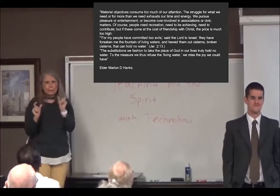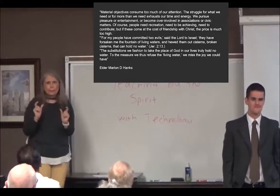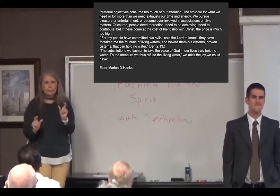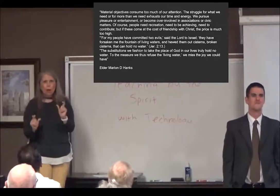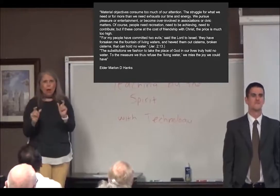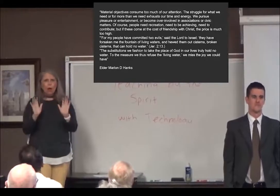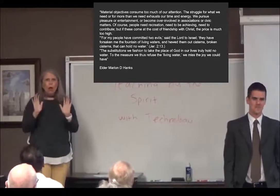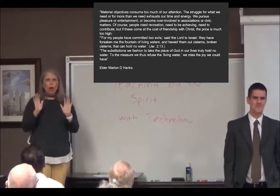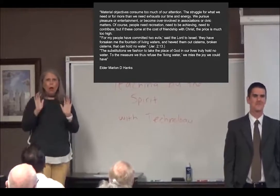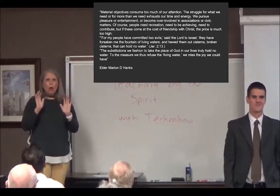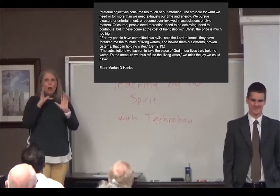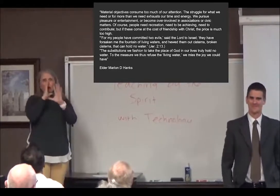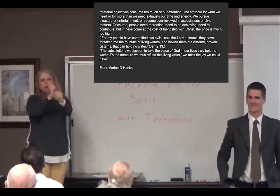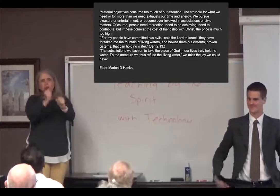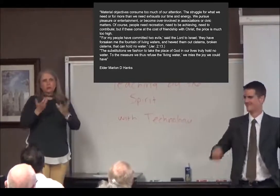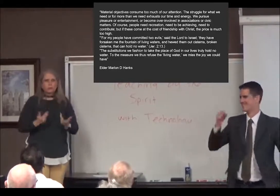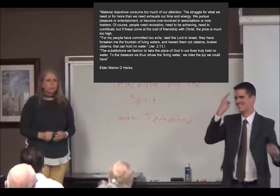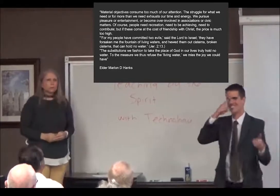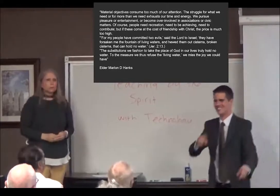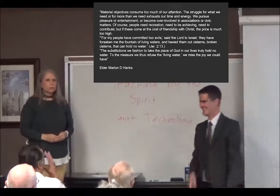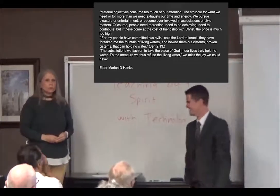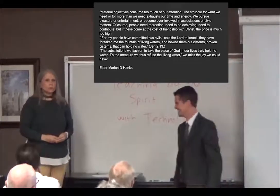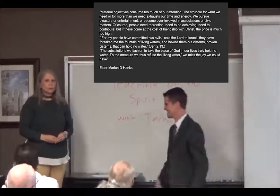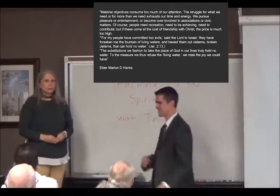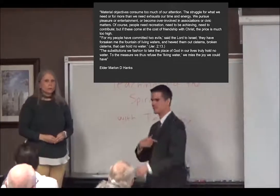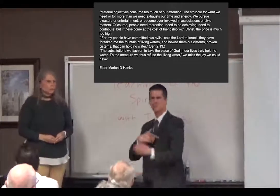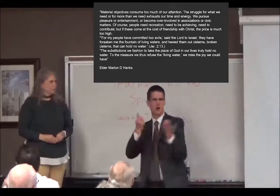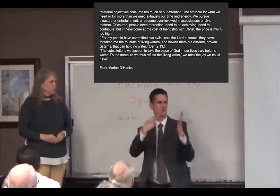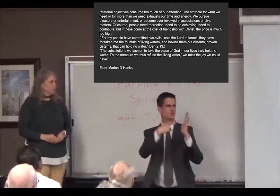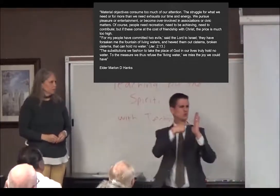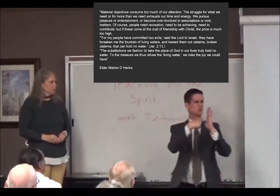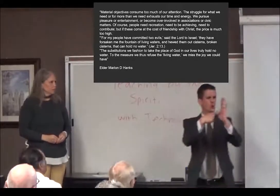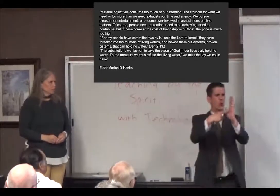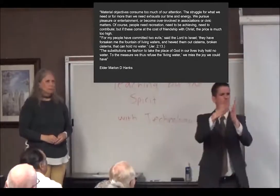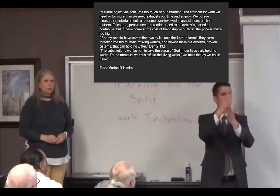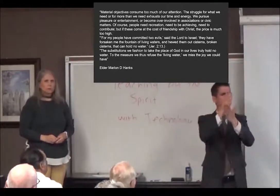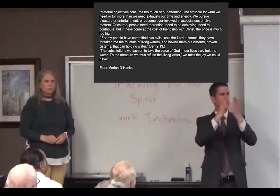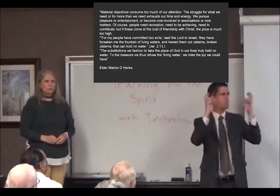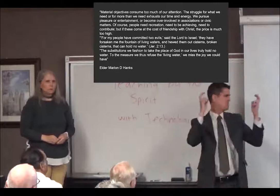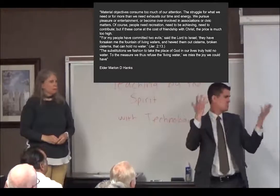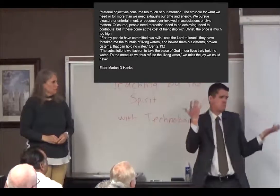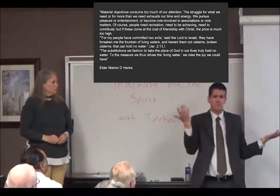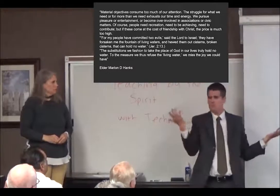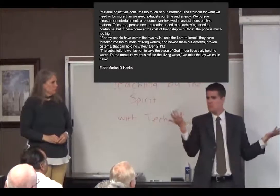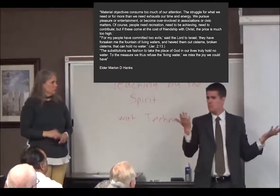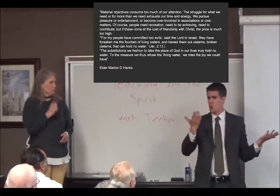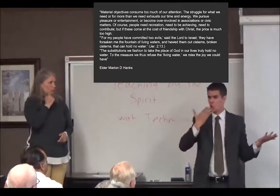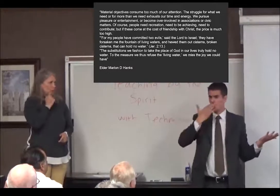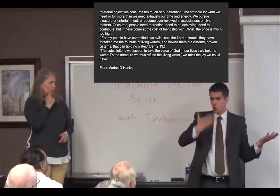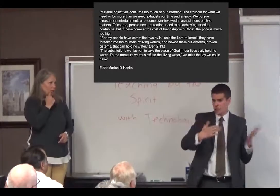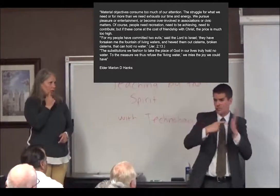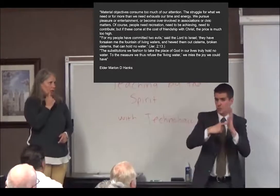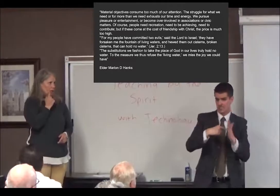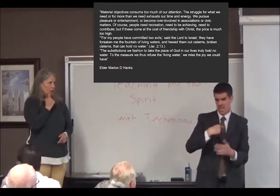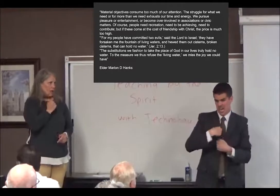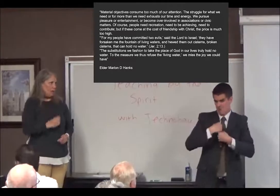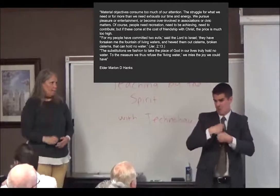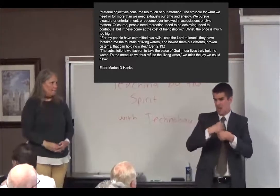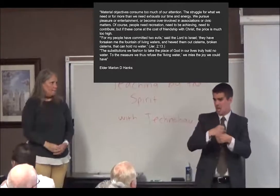words so that the translation is easier. That's interesting.